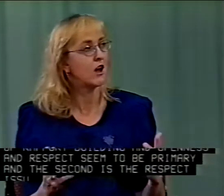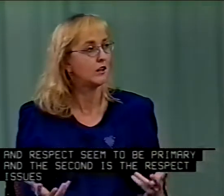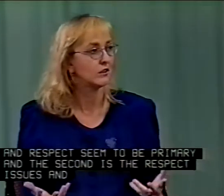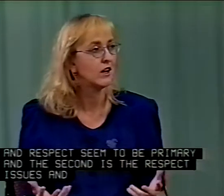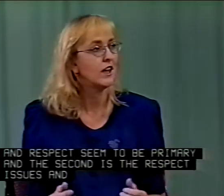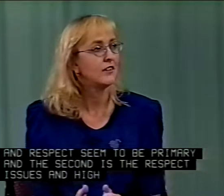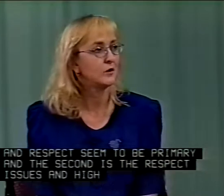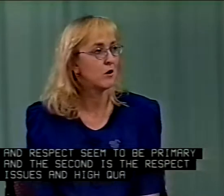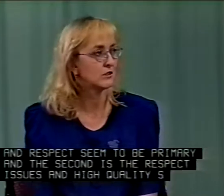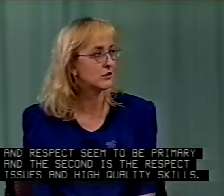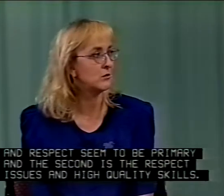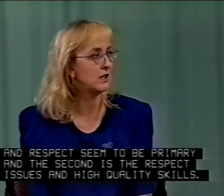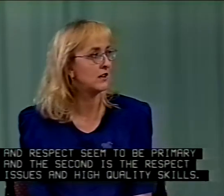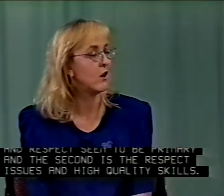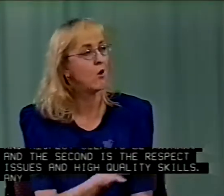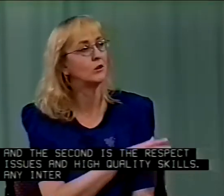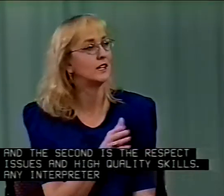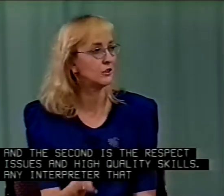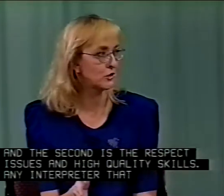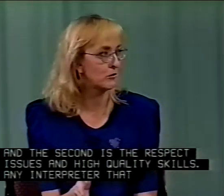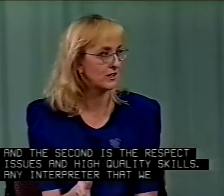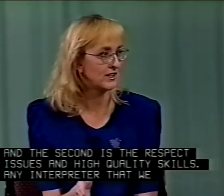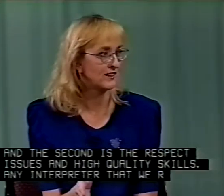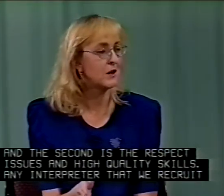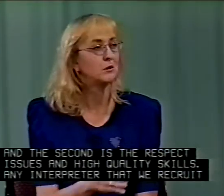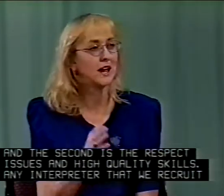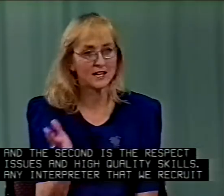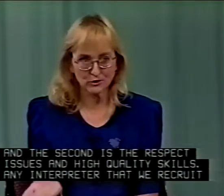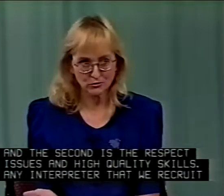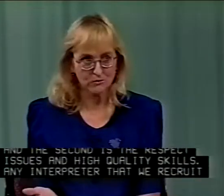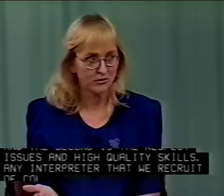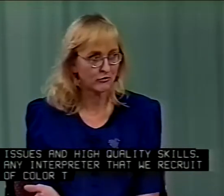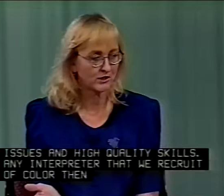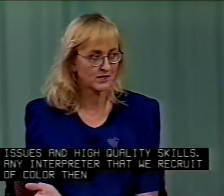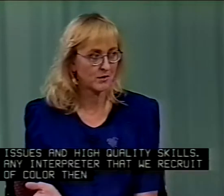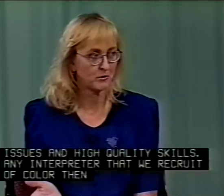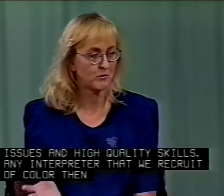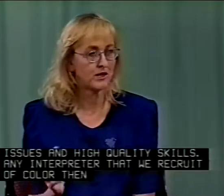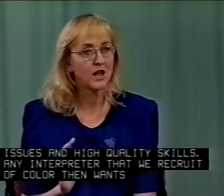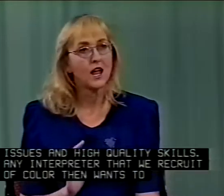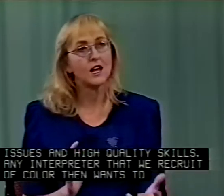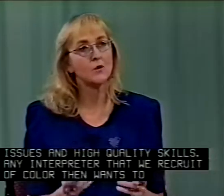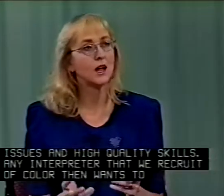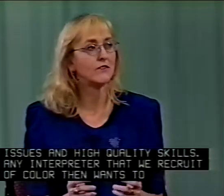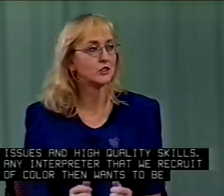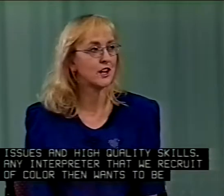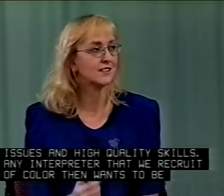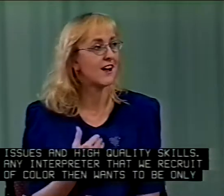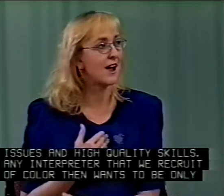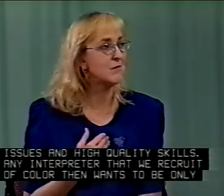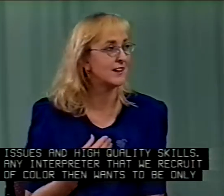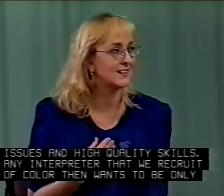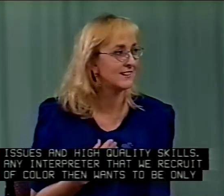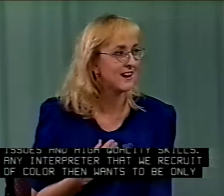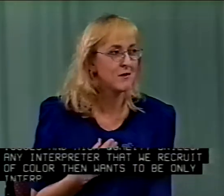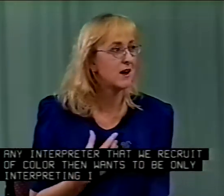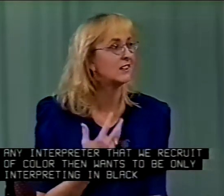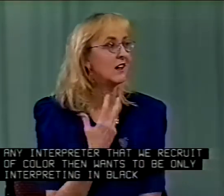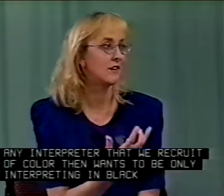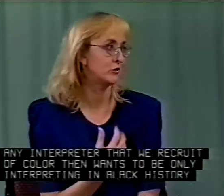color then wants to be only interpreting in Black History Month, for example. But here we have a chance that I might love to